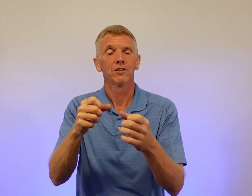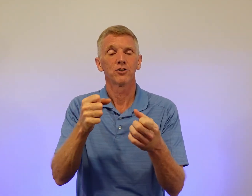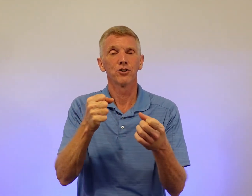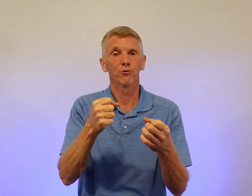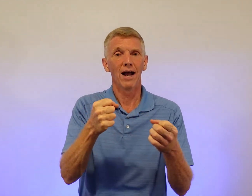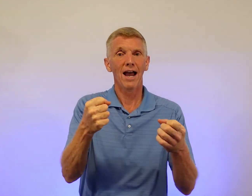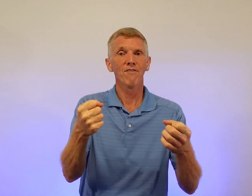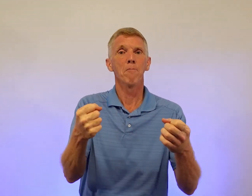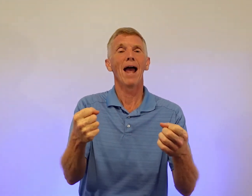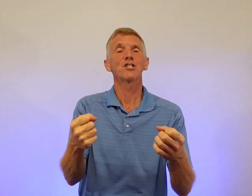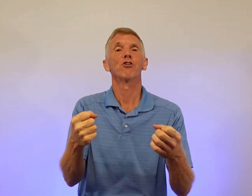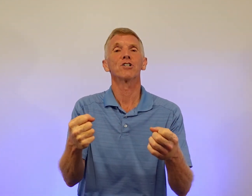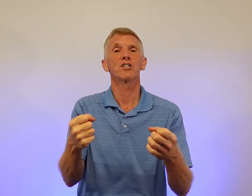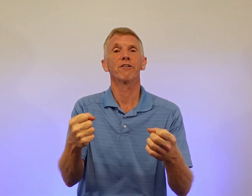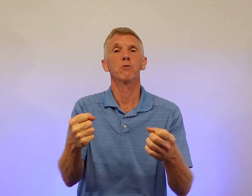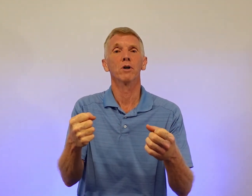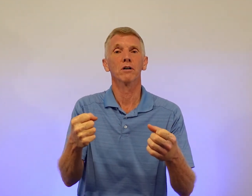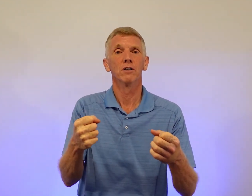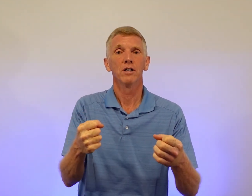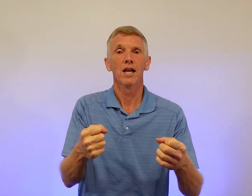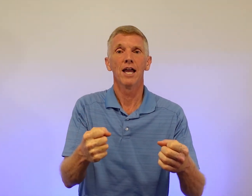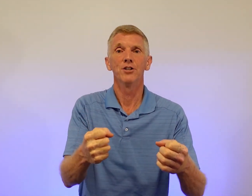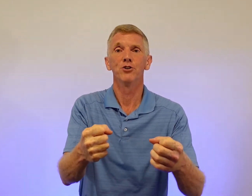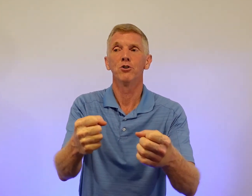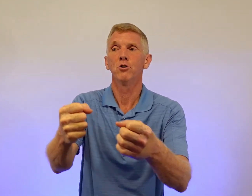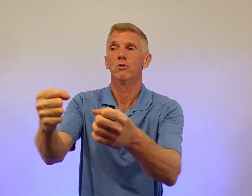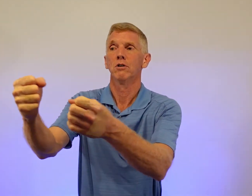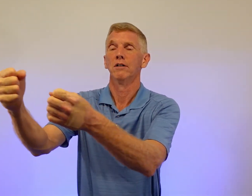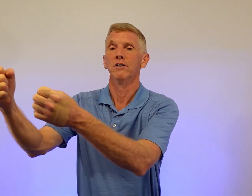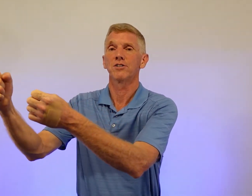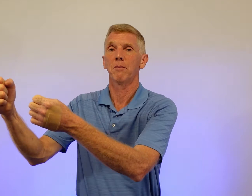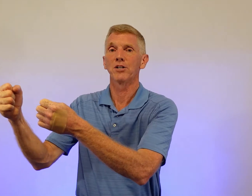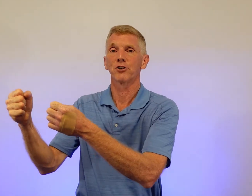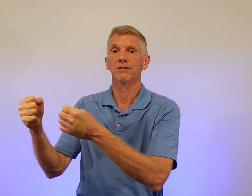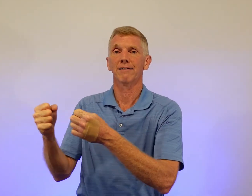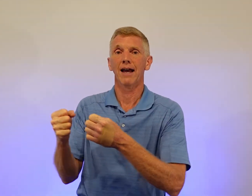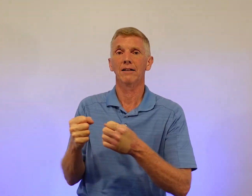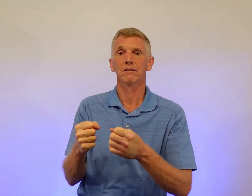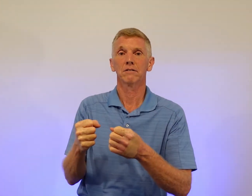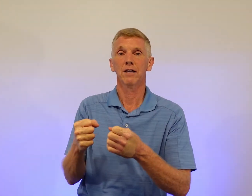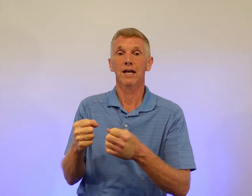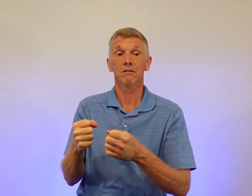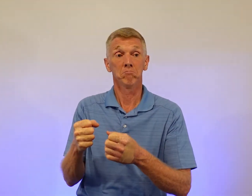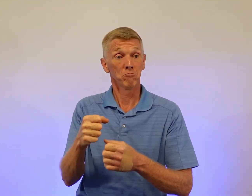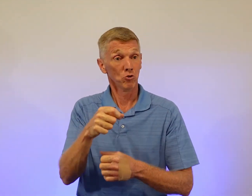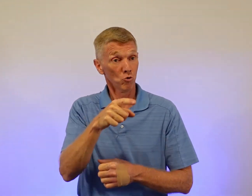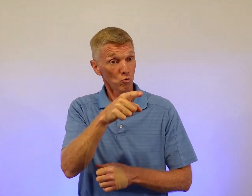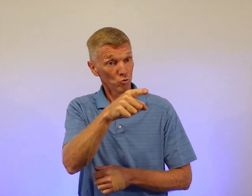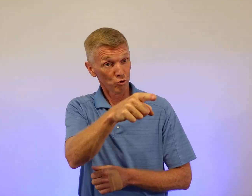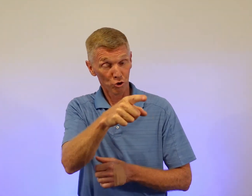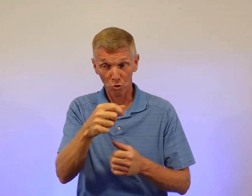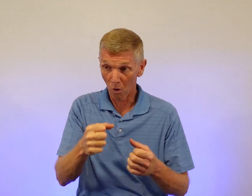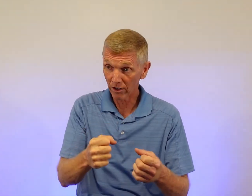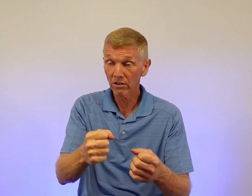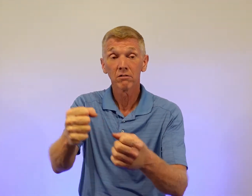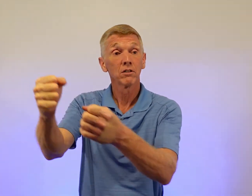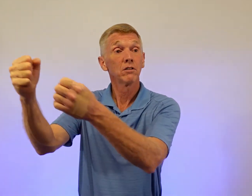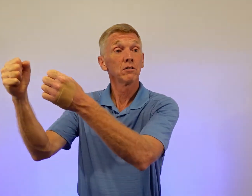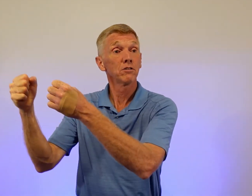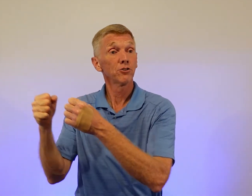To drive, imagine you're in a steering wheel and do a little semicircle like that. Okay? Do you want to drive